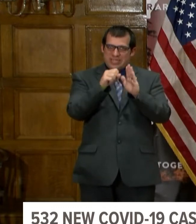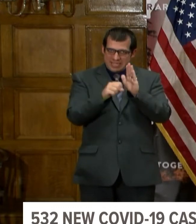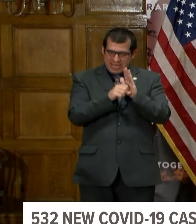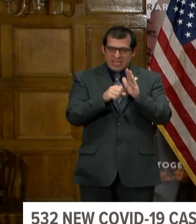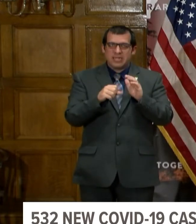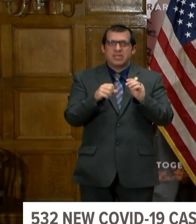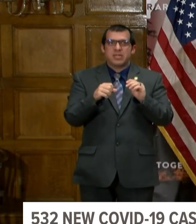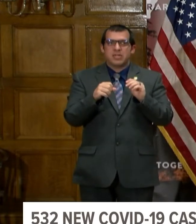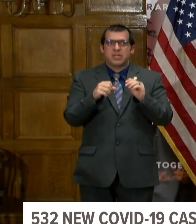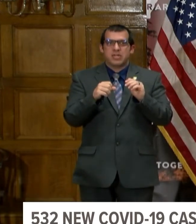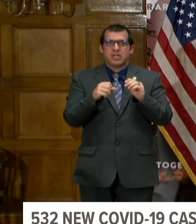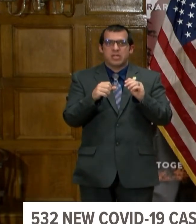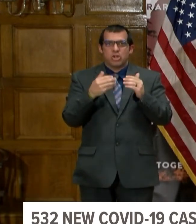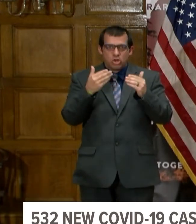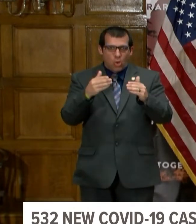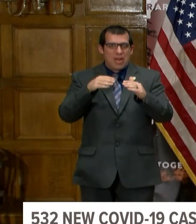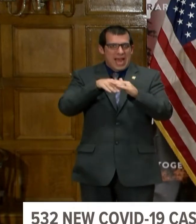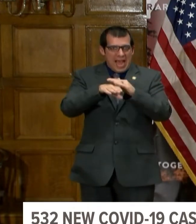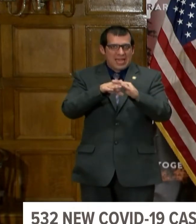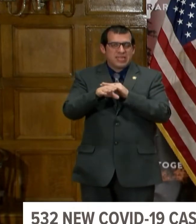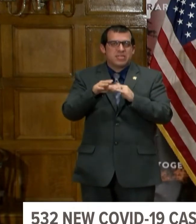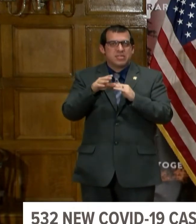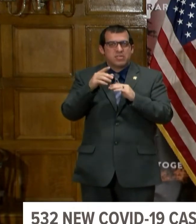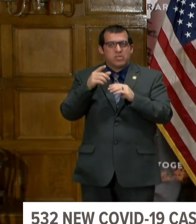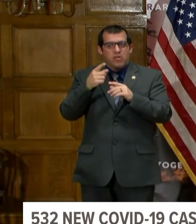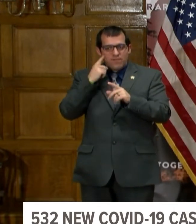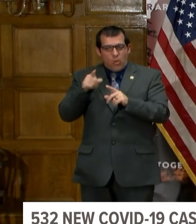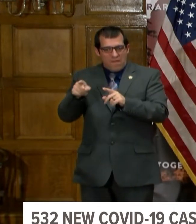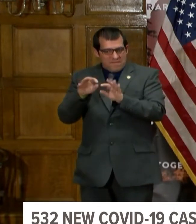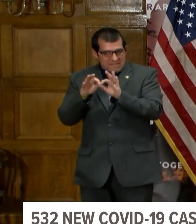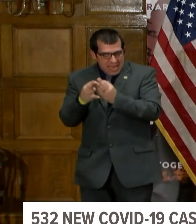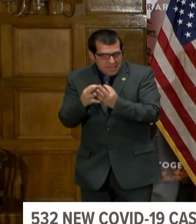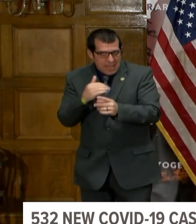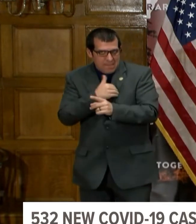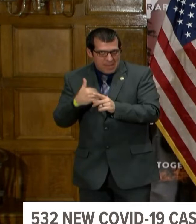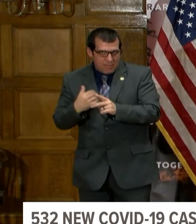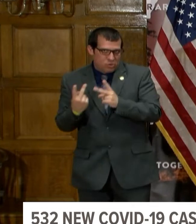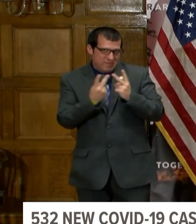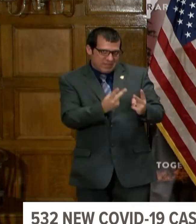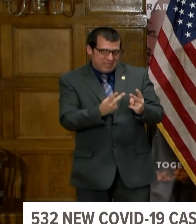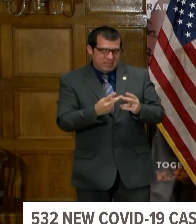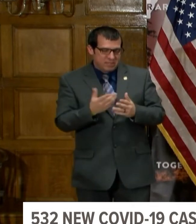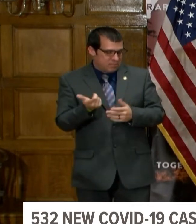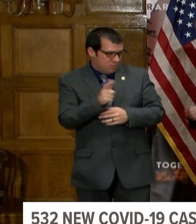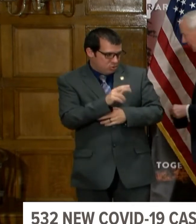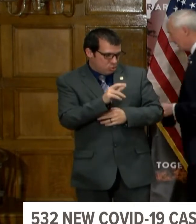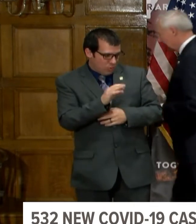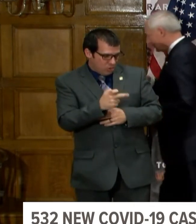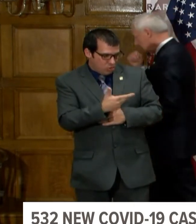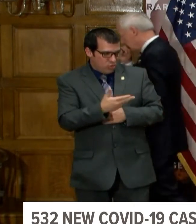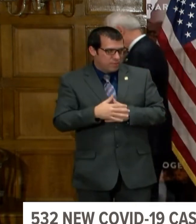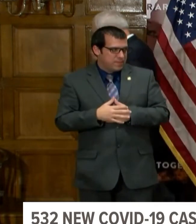have access by family members. Would you go ahead, Rachel?